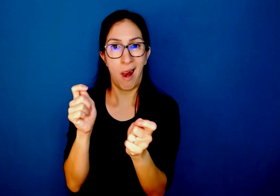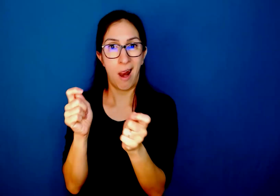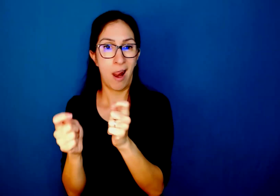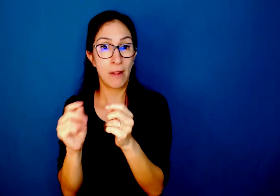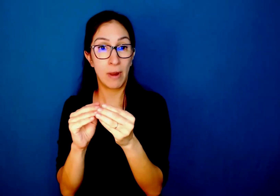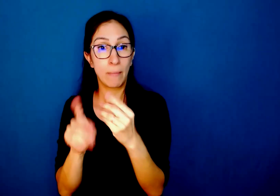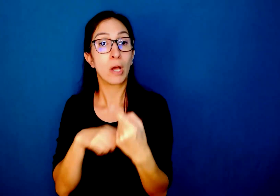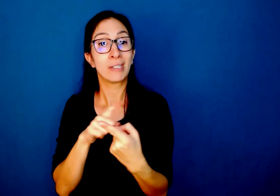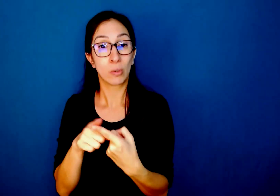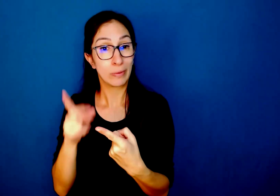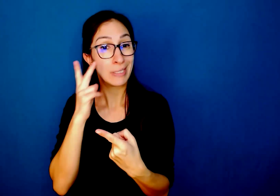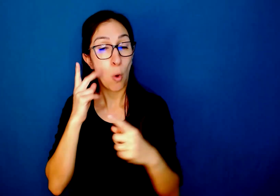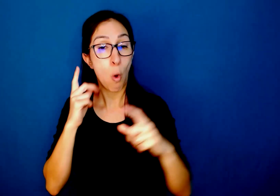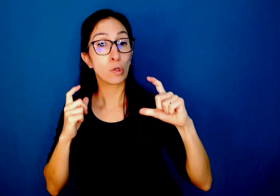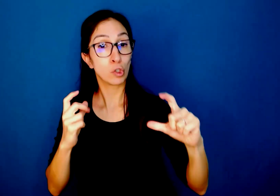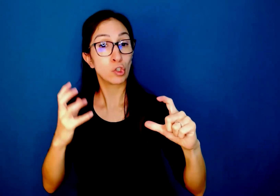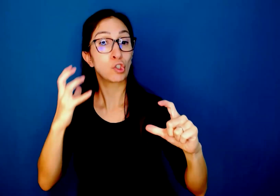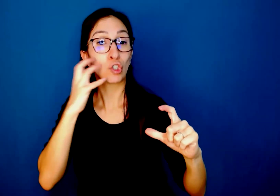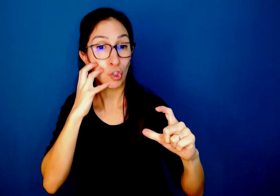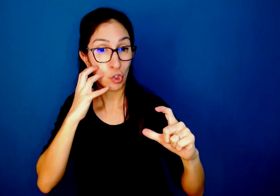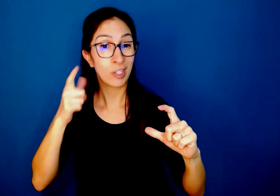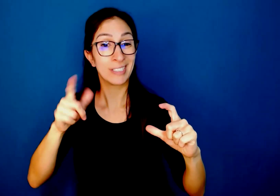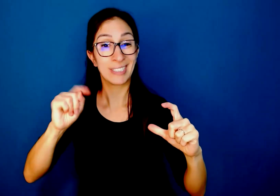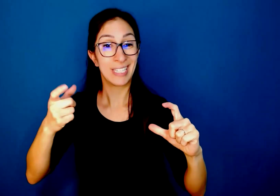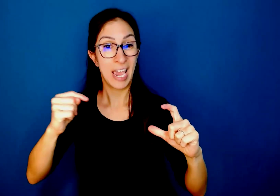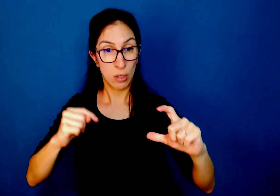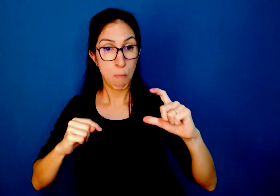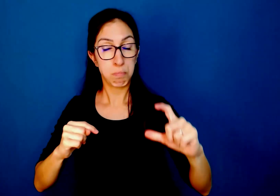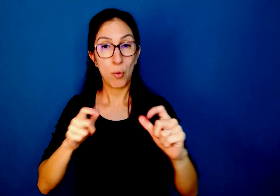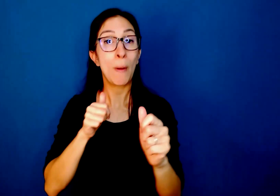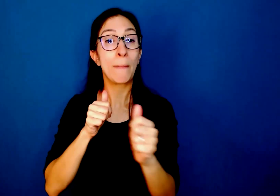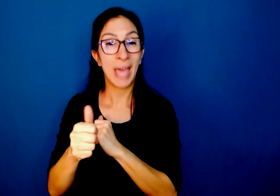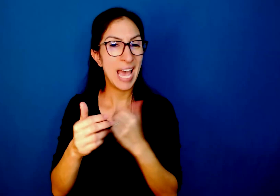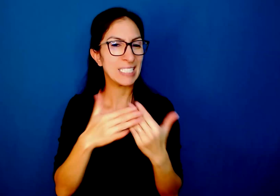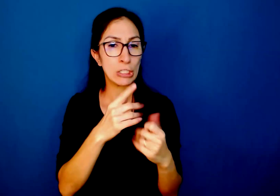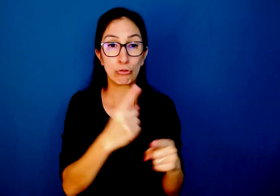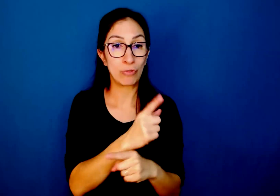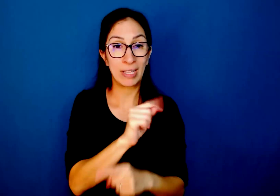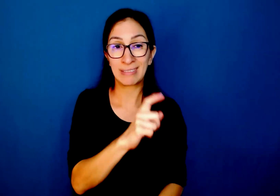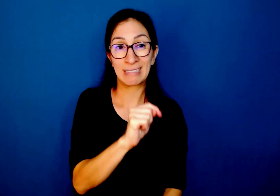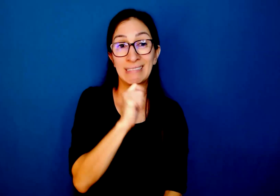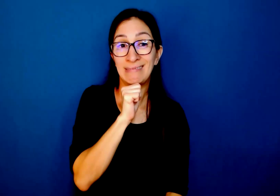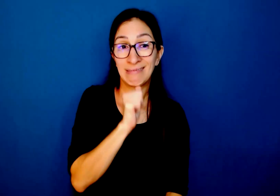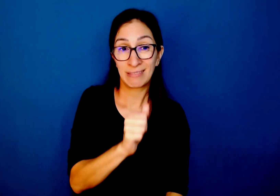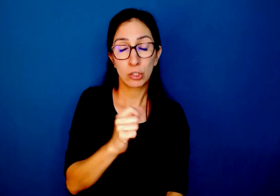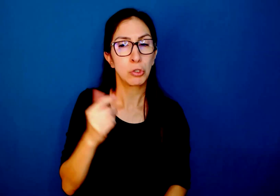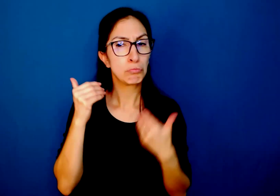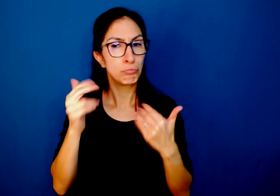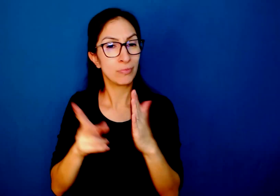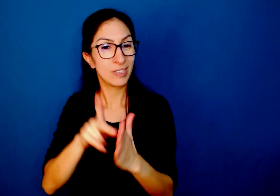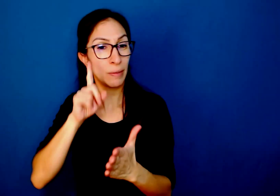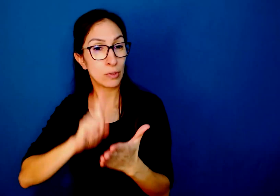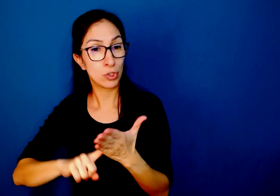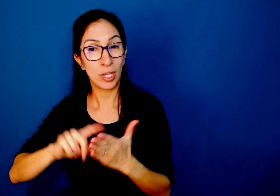here large text is now passing, even though normal text is not. So let's double check our font size here. We're